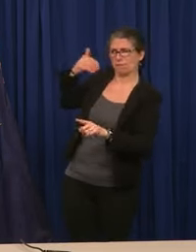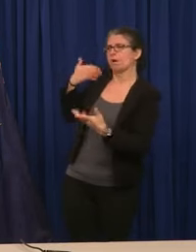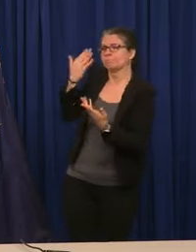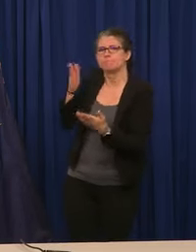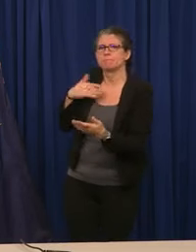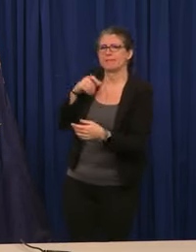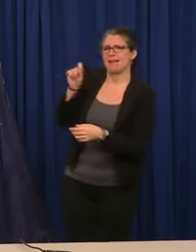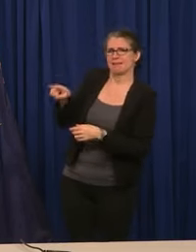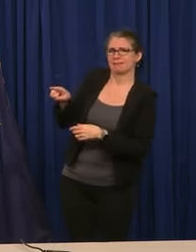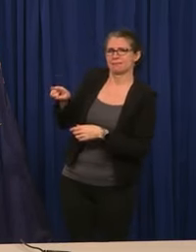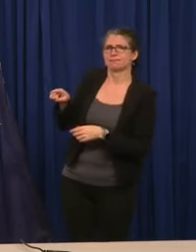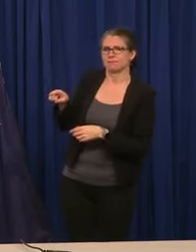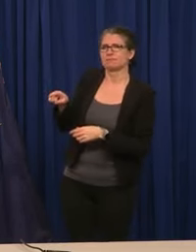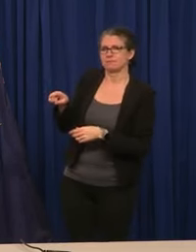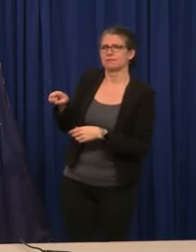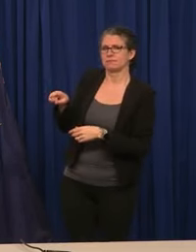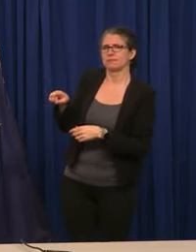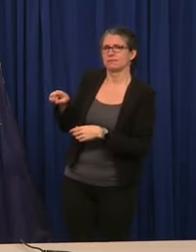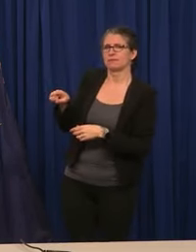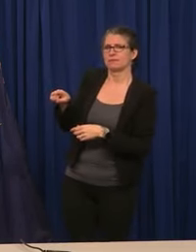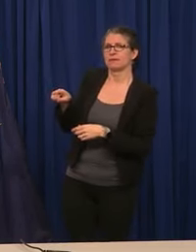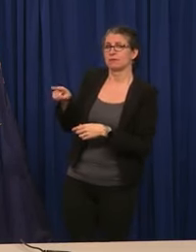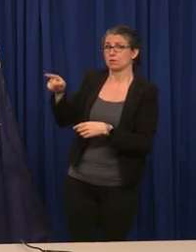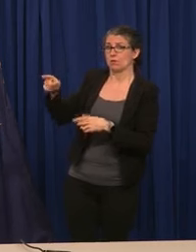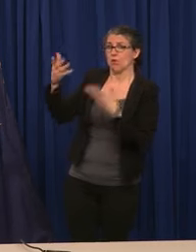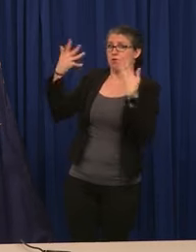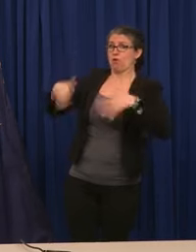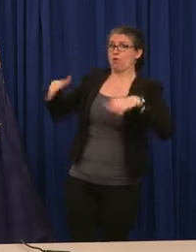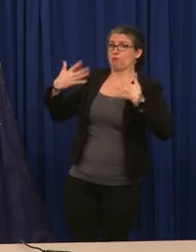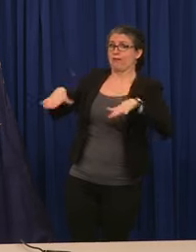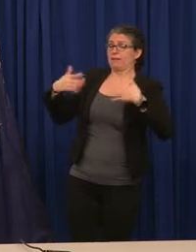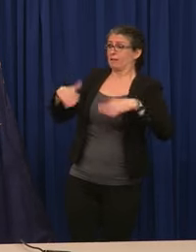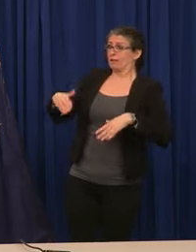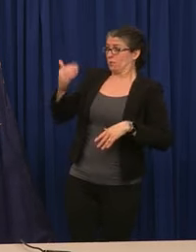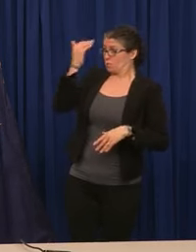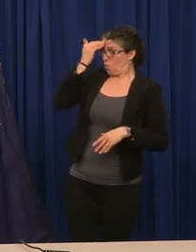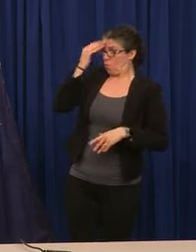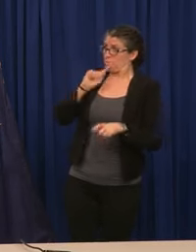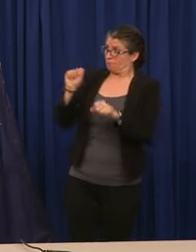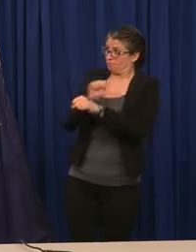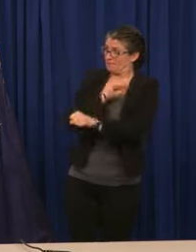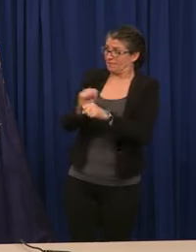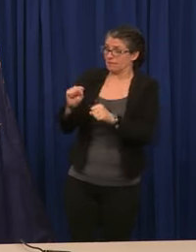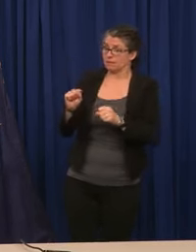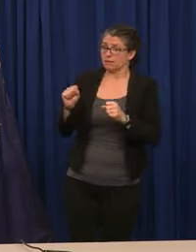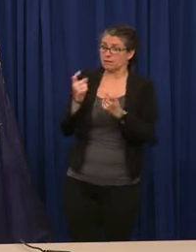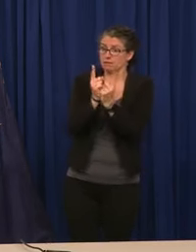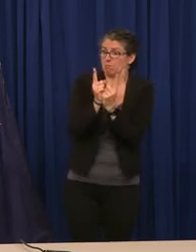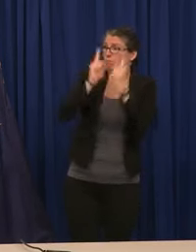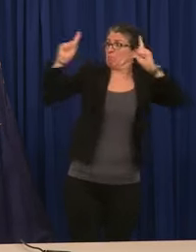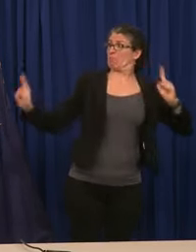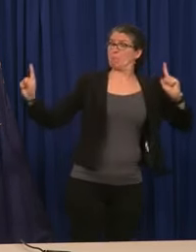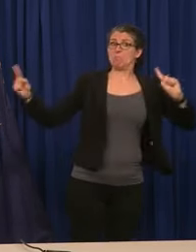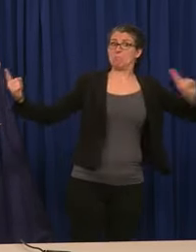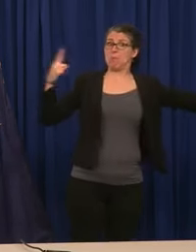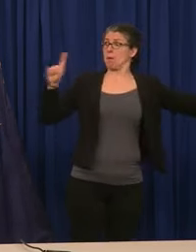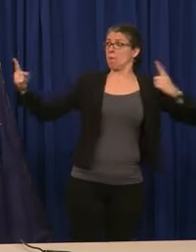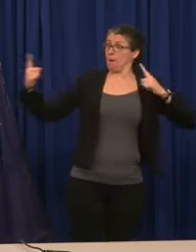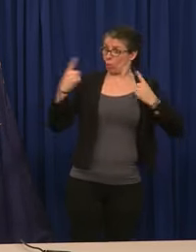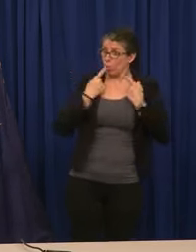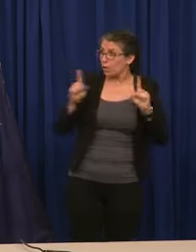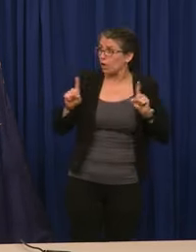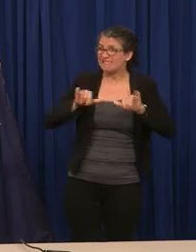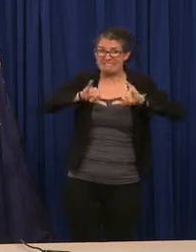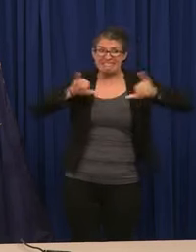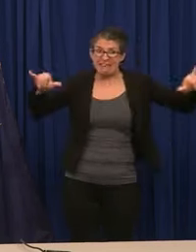how much of an impact the social distancing measures that Mainers have been doing? Is it too early to tell what the impact of that has